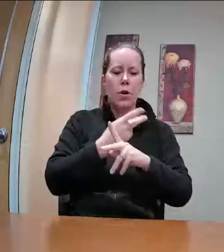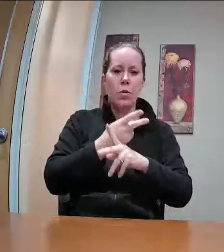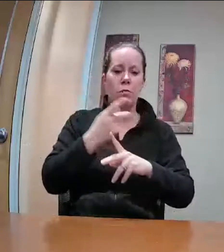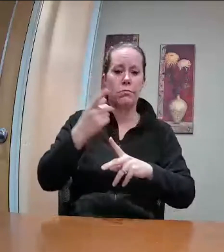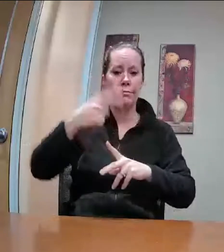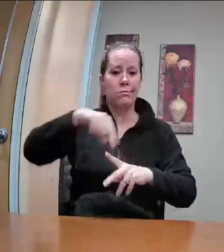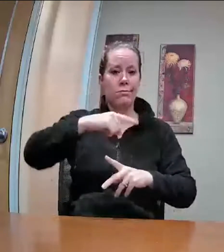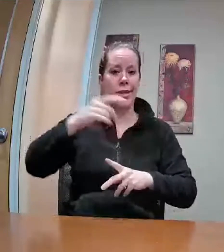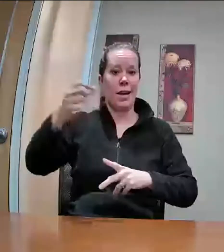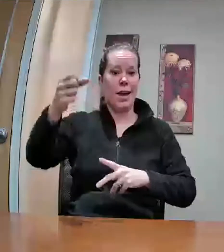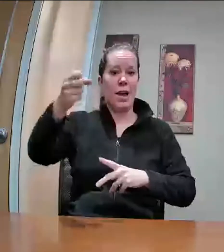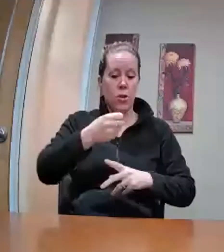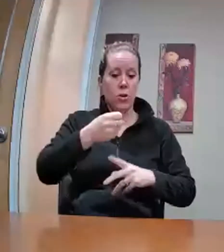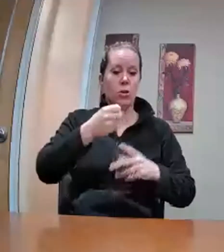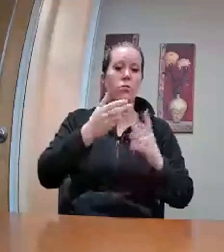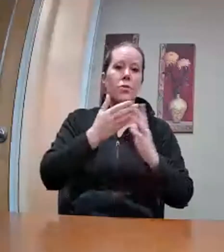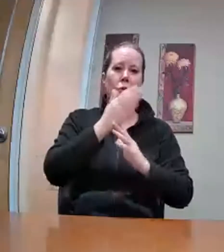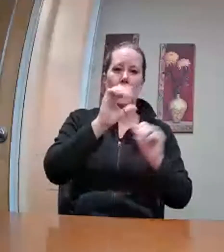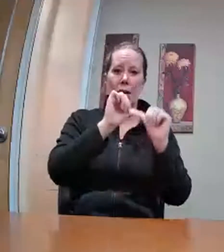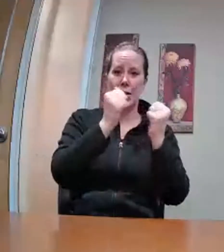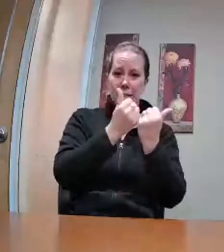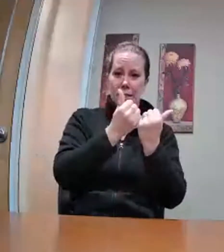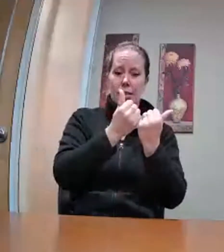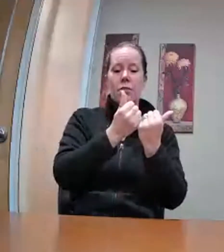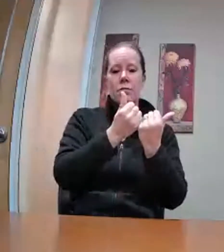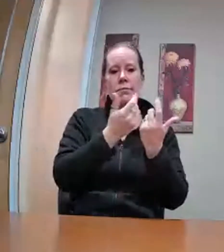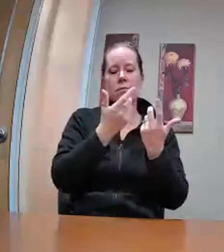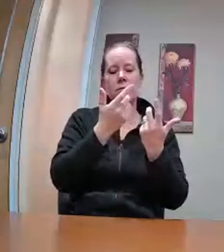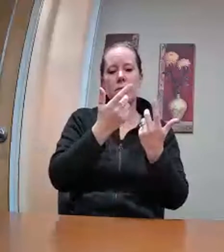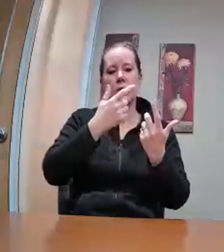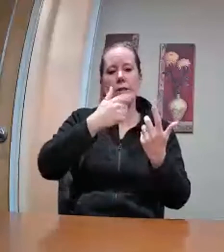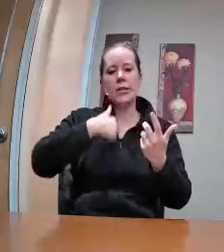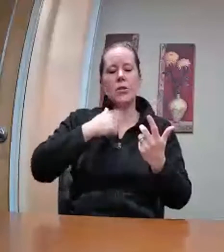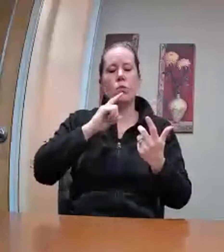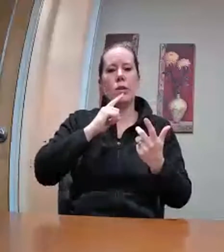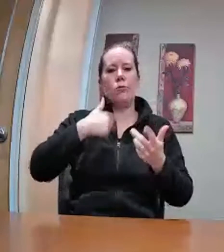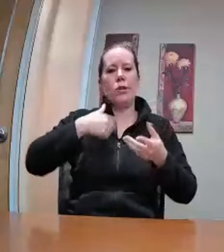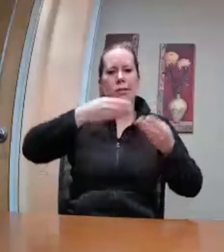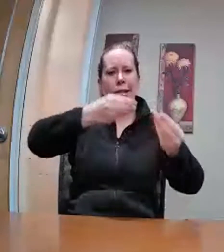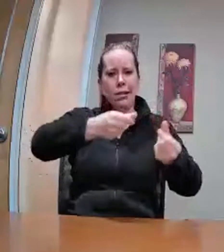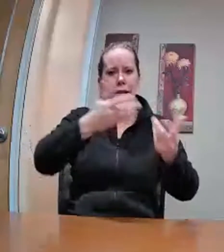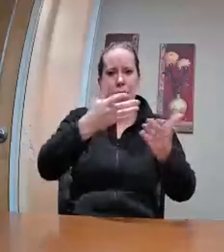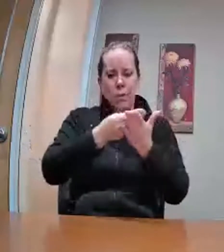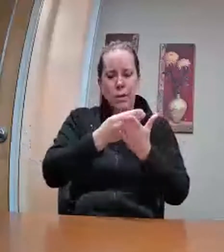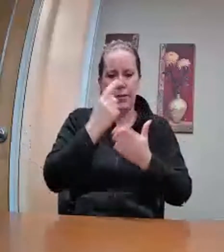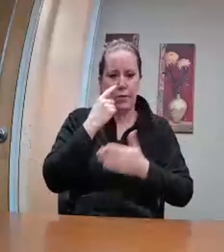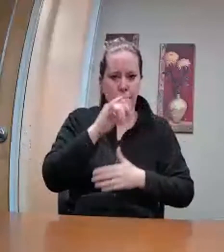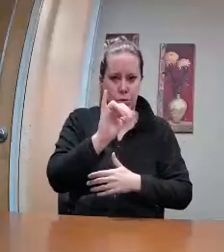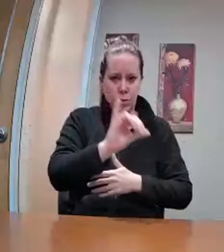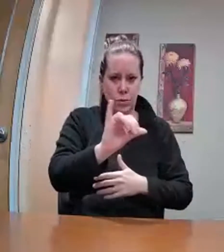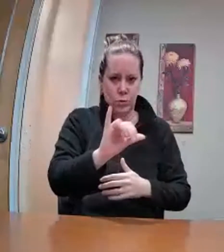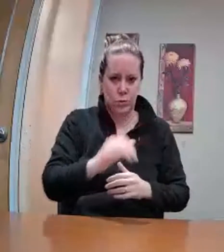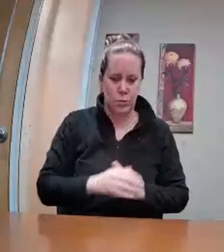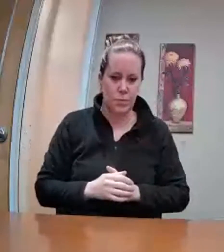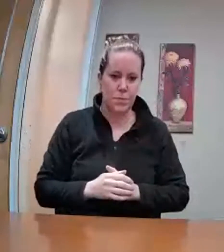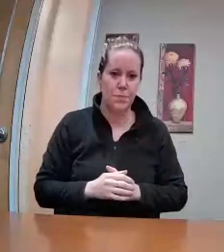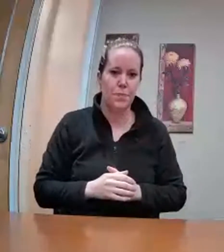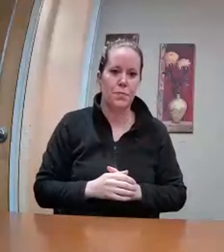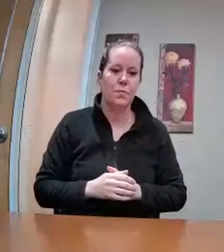we're hiring agency staffing, because obviously that costs us a lot more.